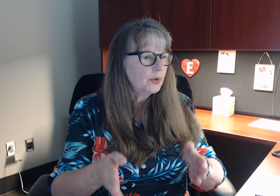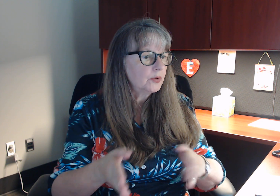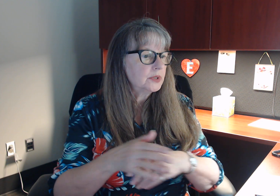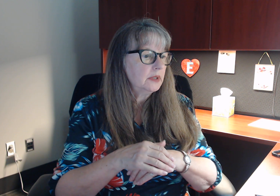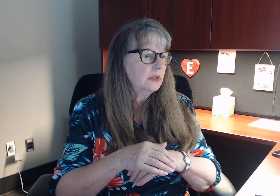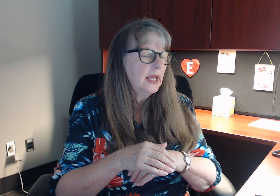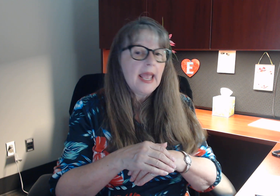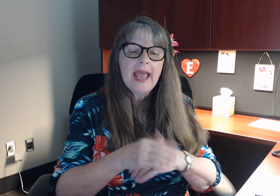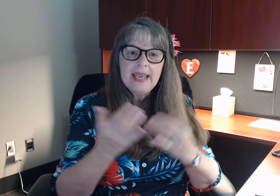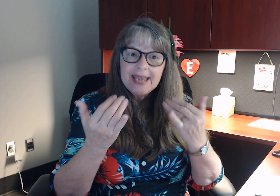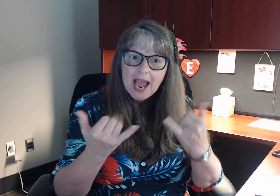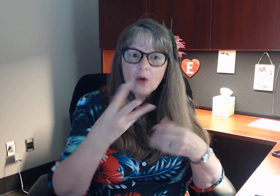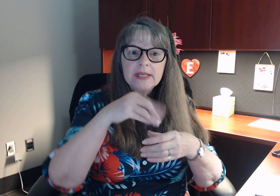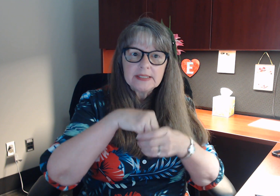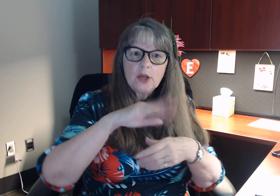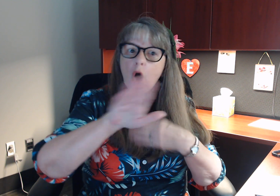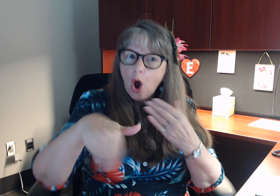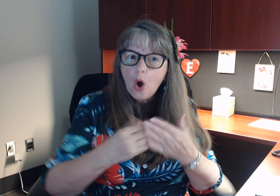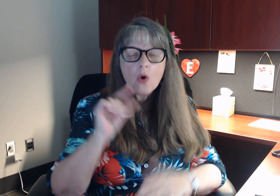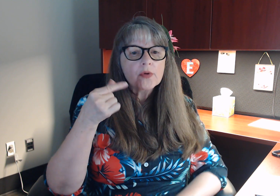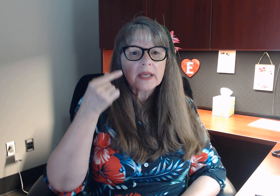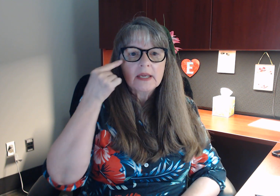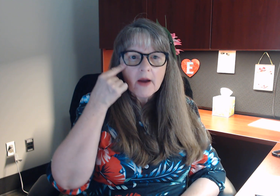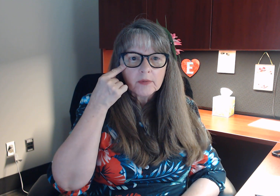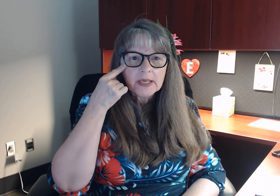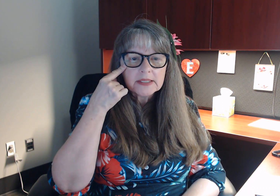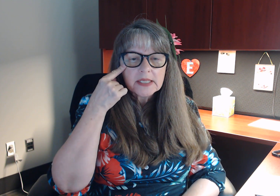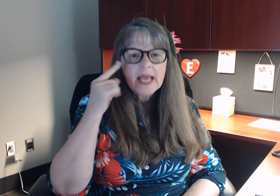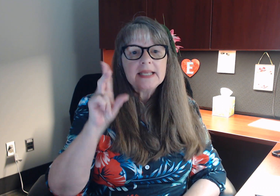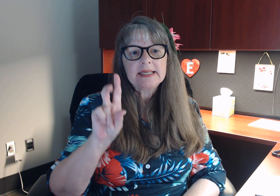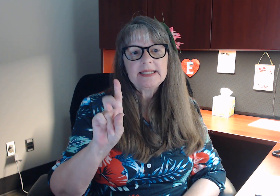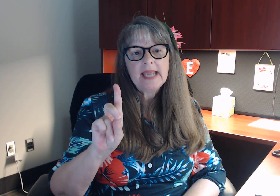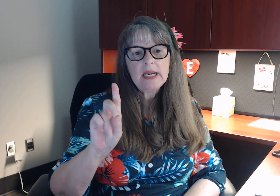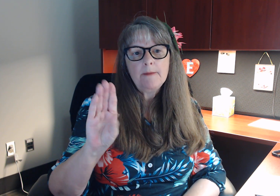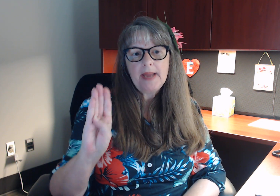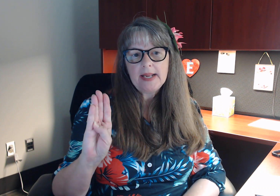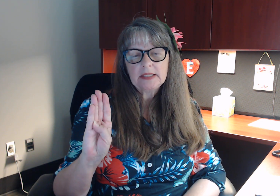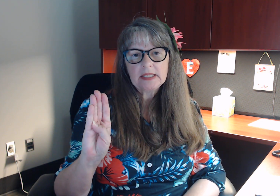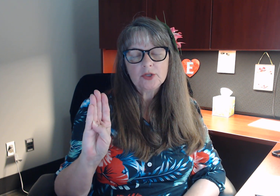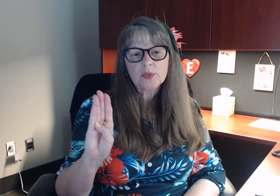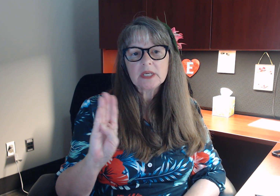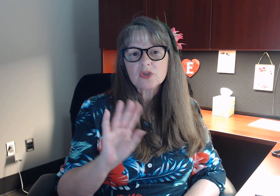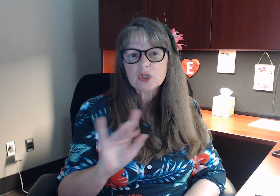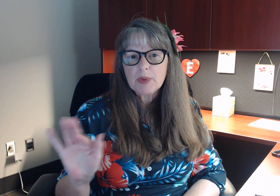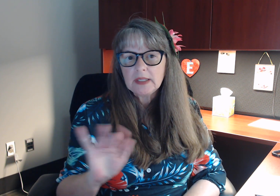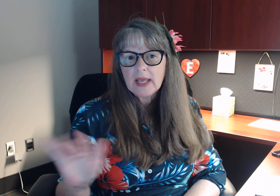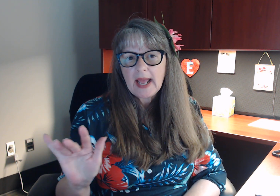person, and now it's in all the government database. And so instead of spelling that out, this